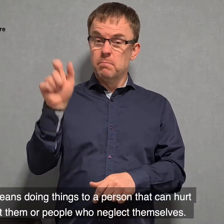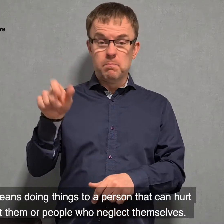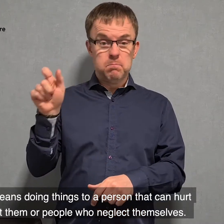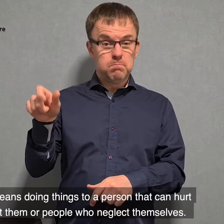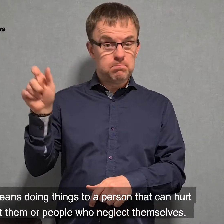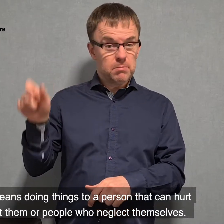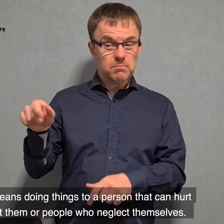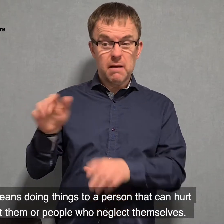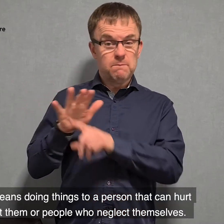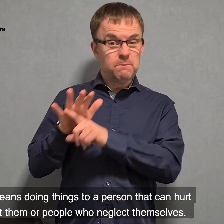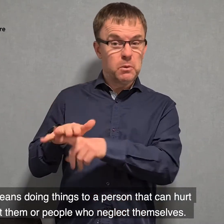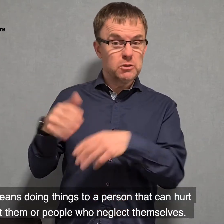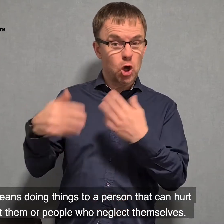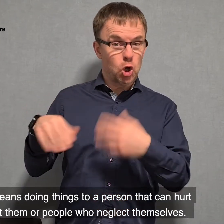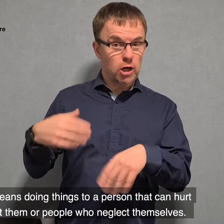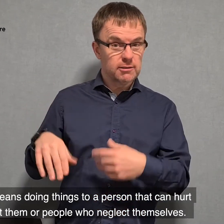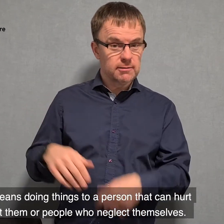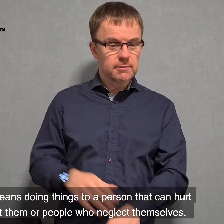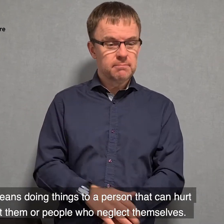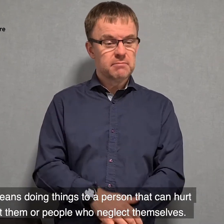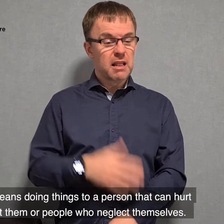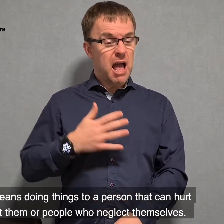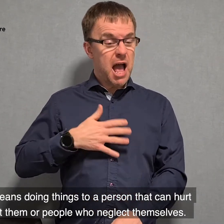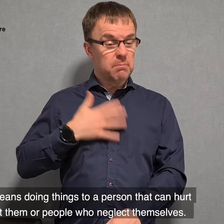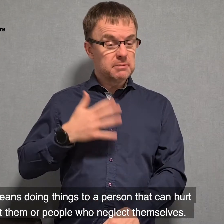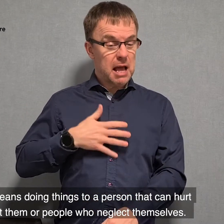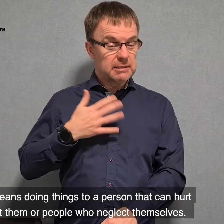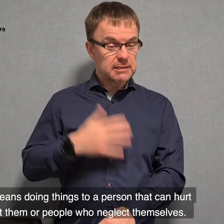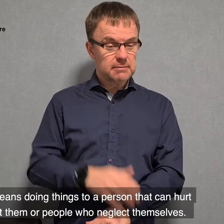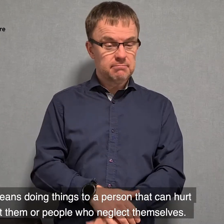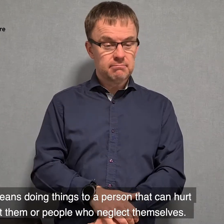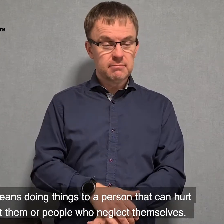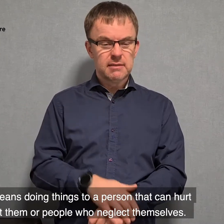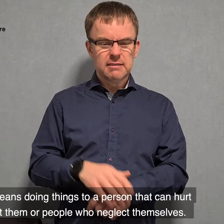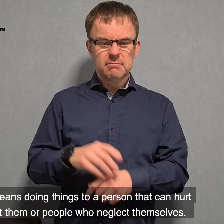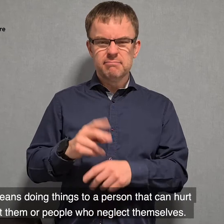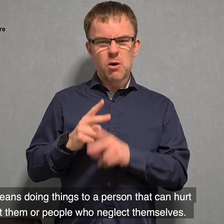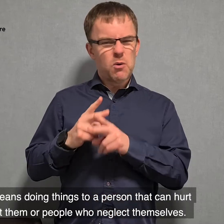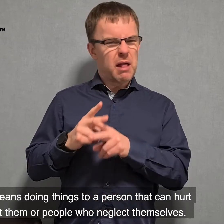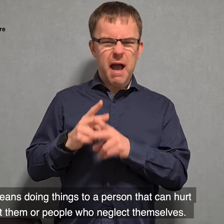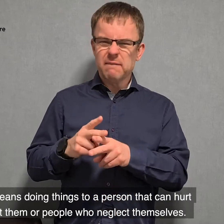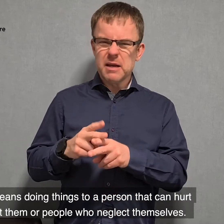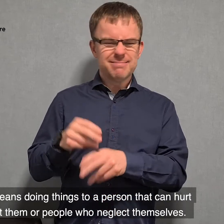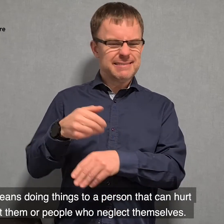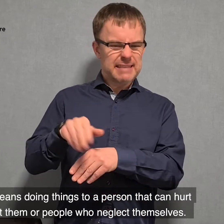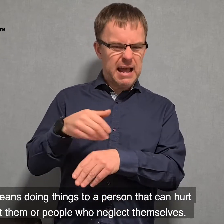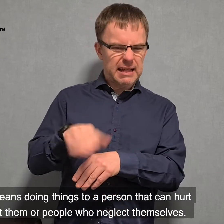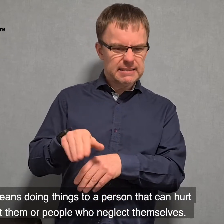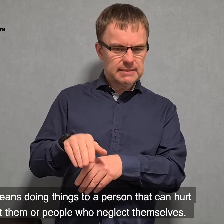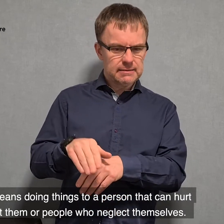Harm means doing things to a person that can hurt or upset them, or people who neglect themselves.